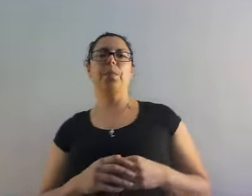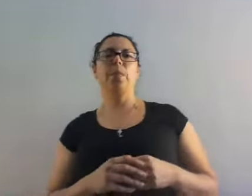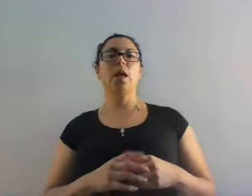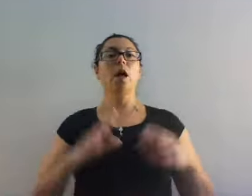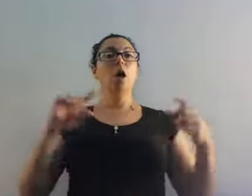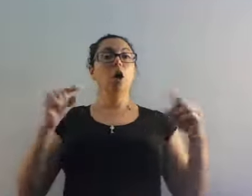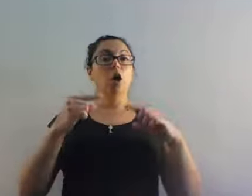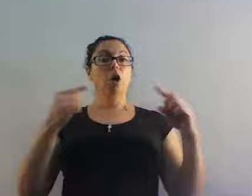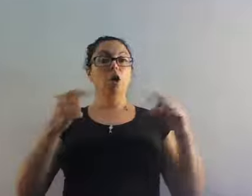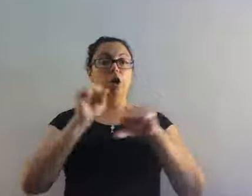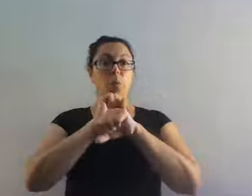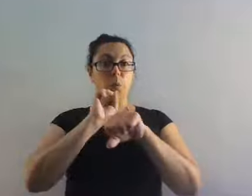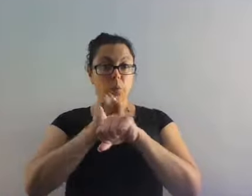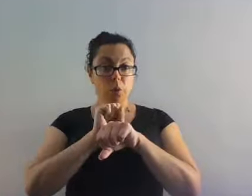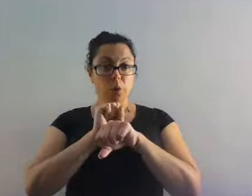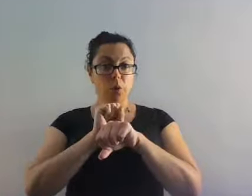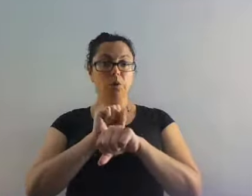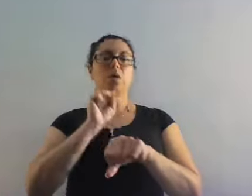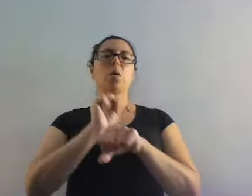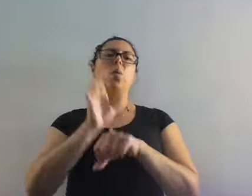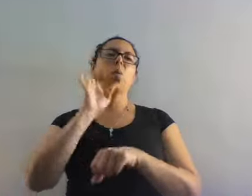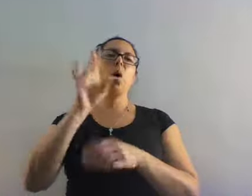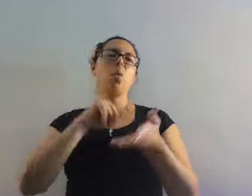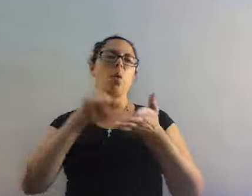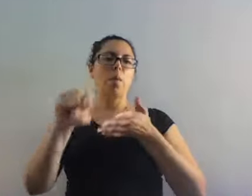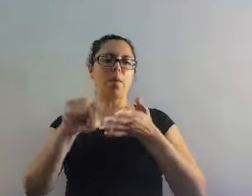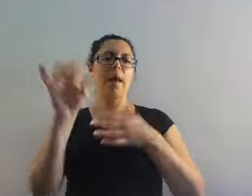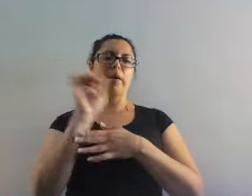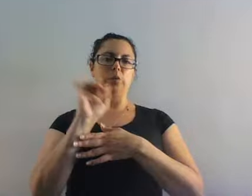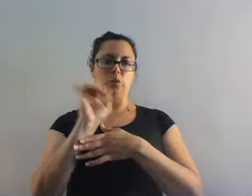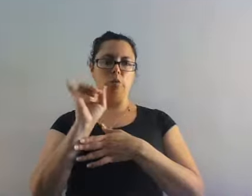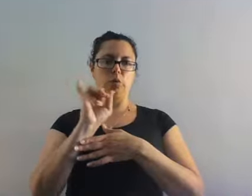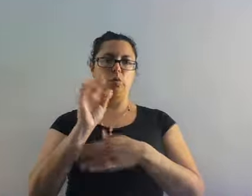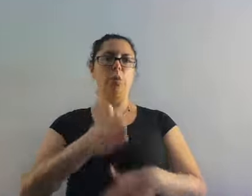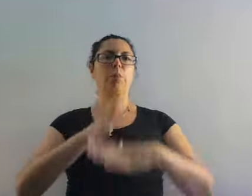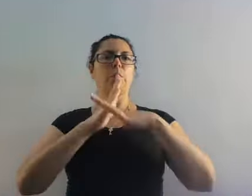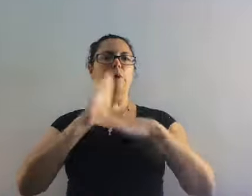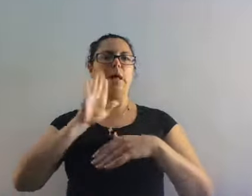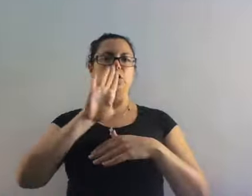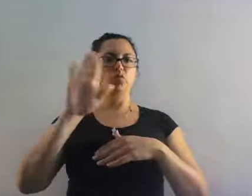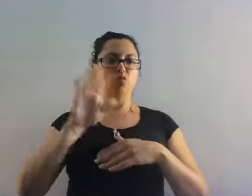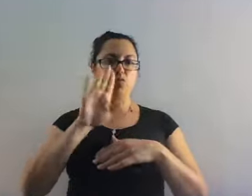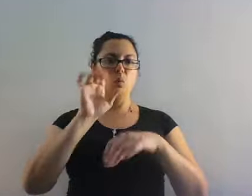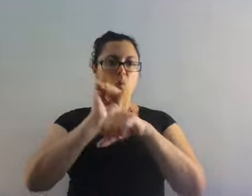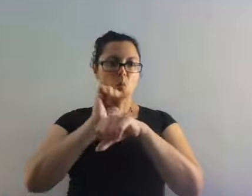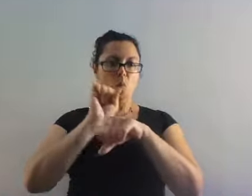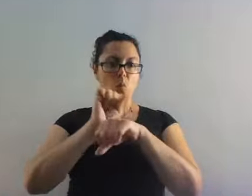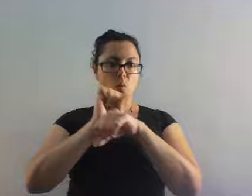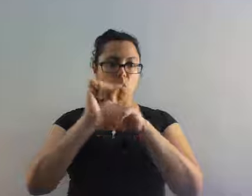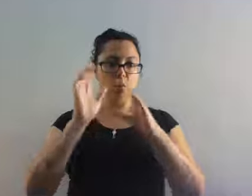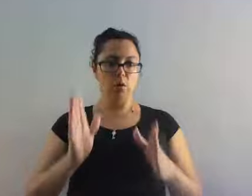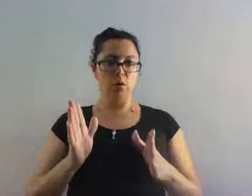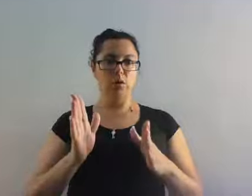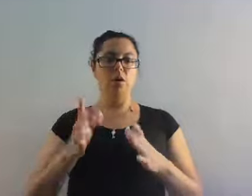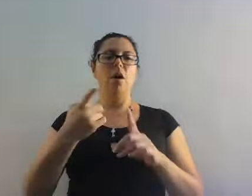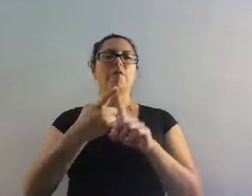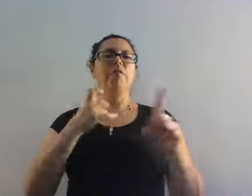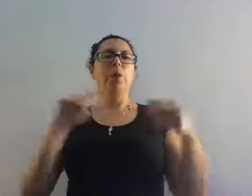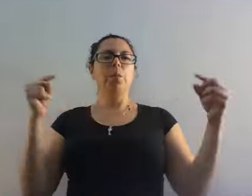Workers' compensation insurance protects your employees for injuries during the